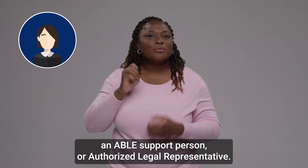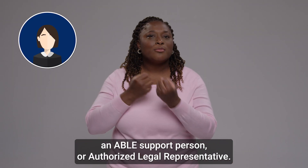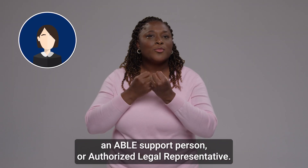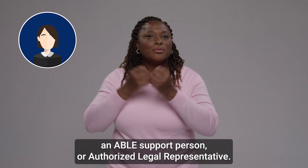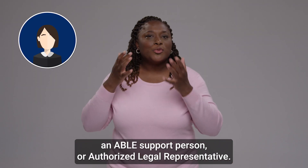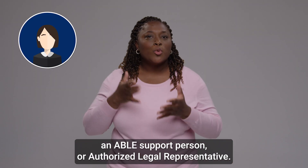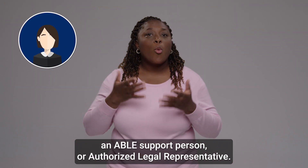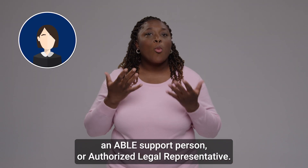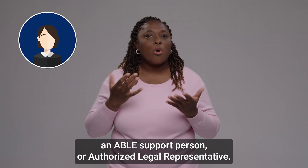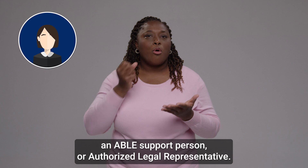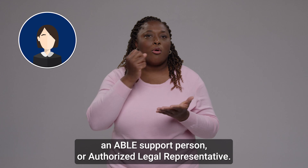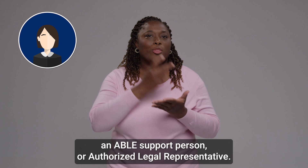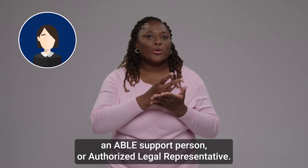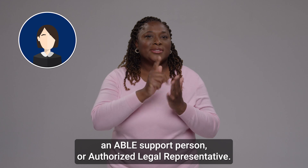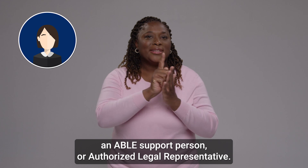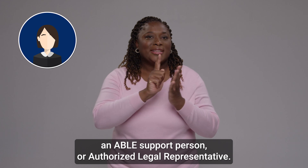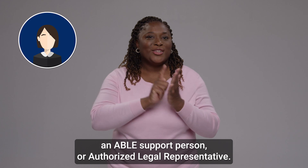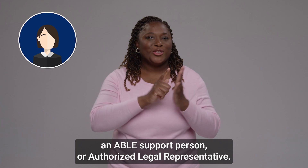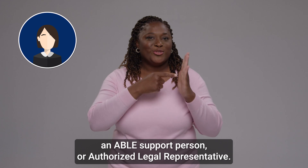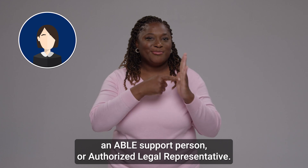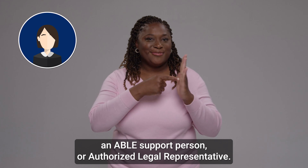authorized legal representative. This person could